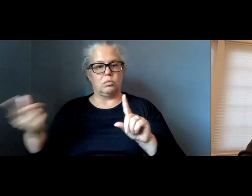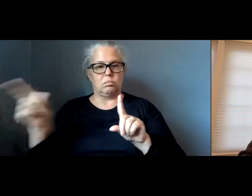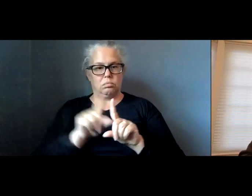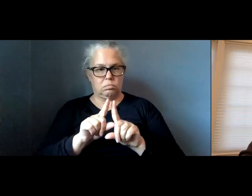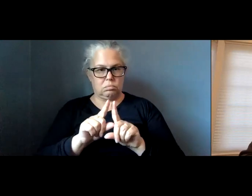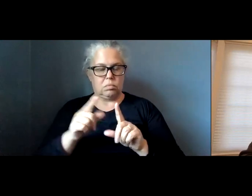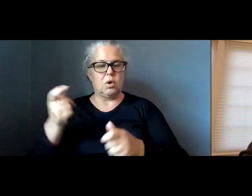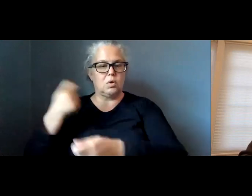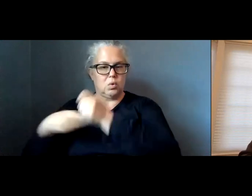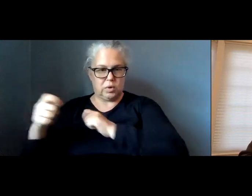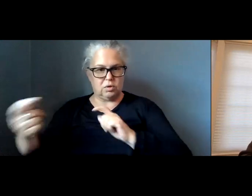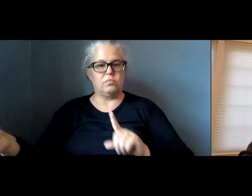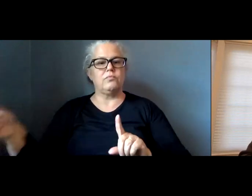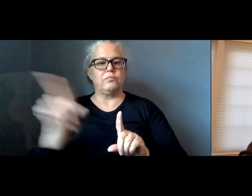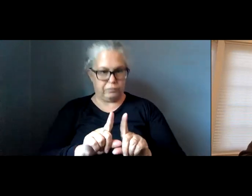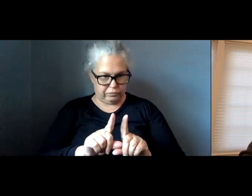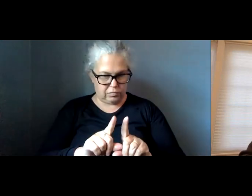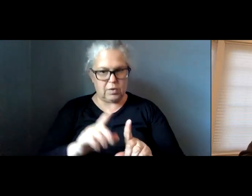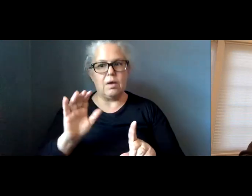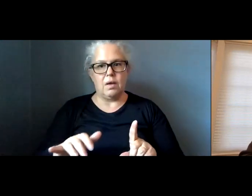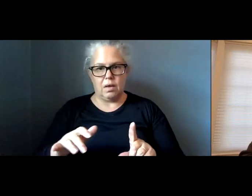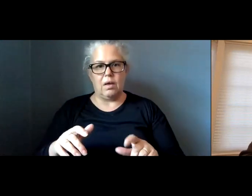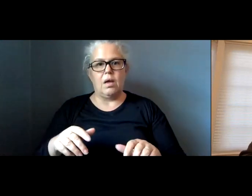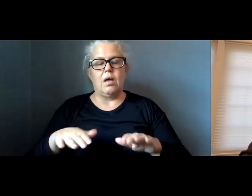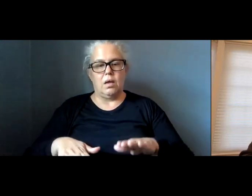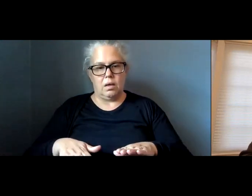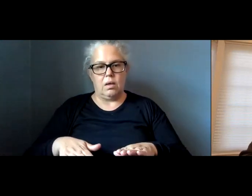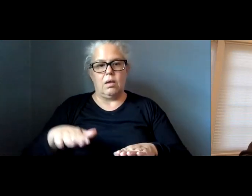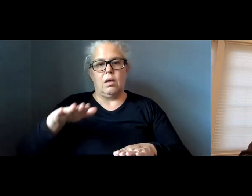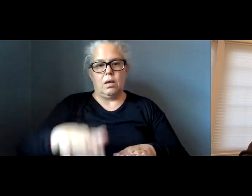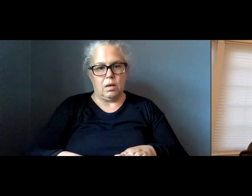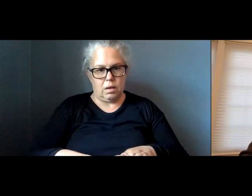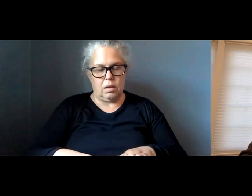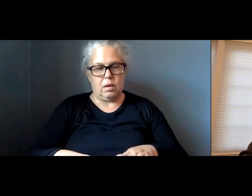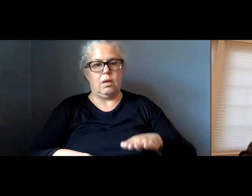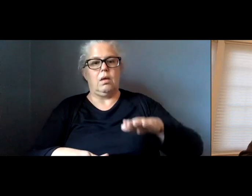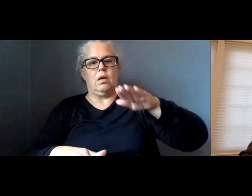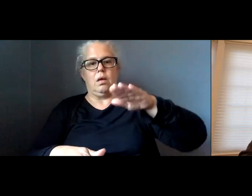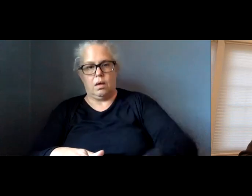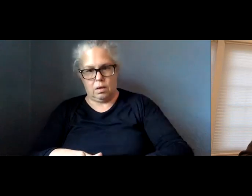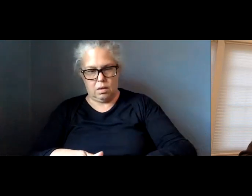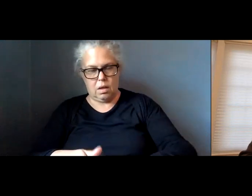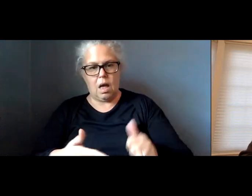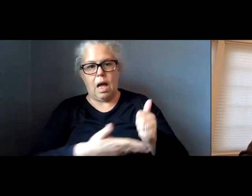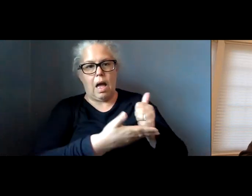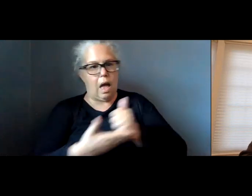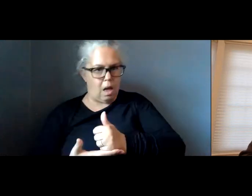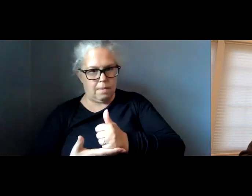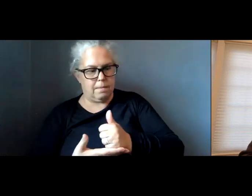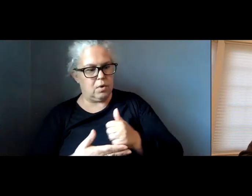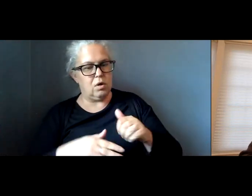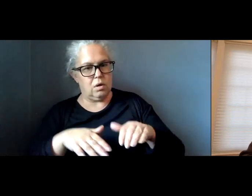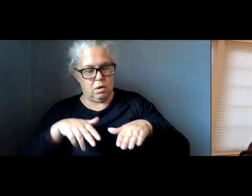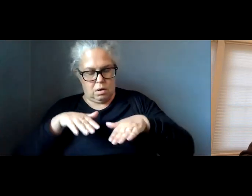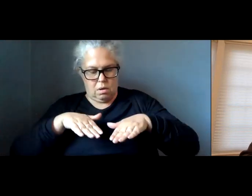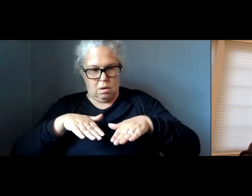place she needed to place her foot. Foot by foot and step by step, we were coming down.